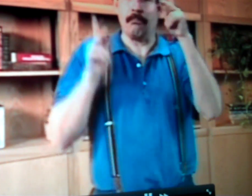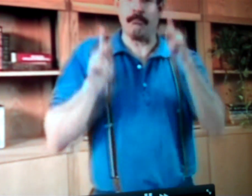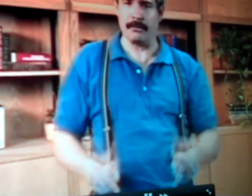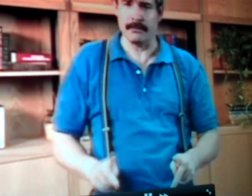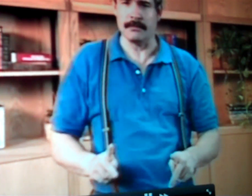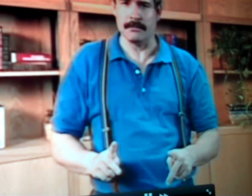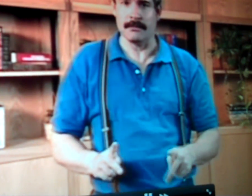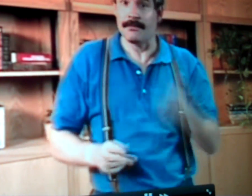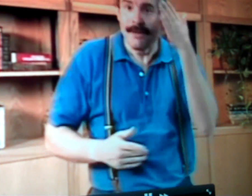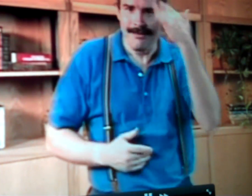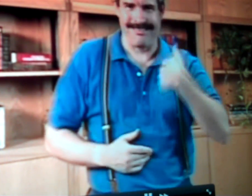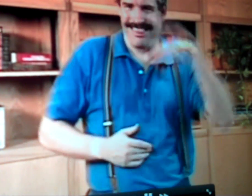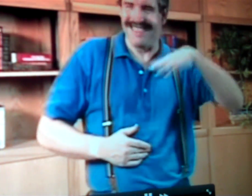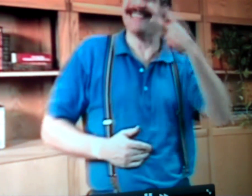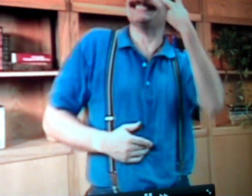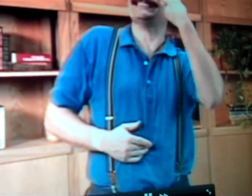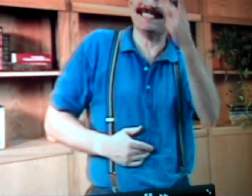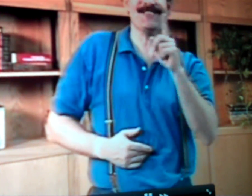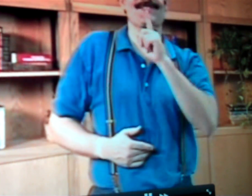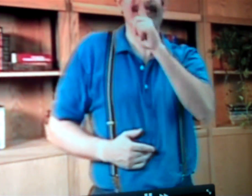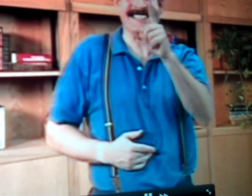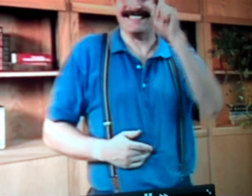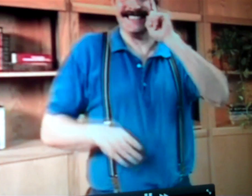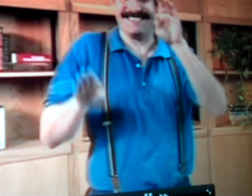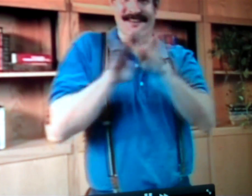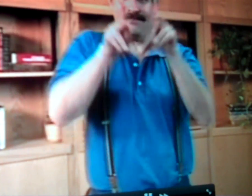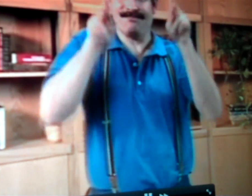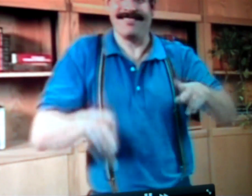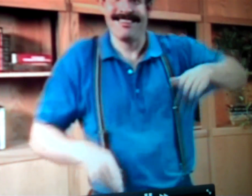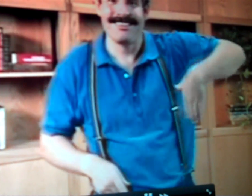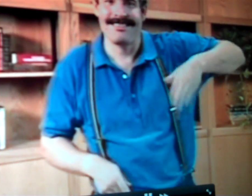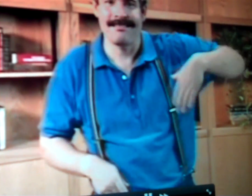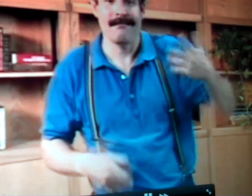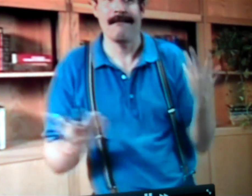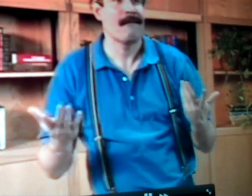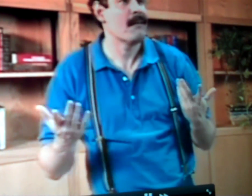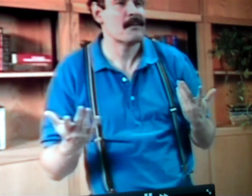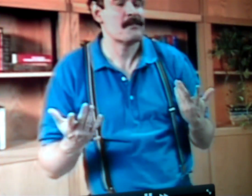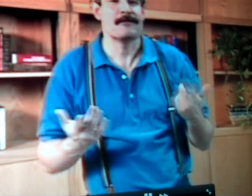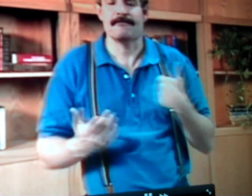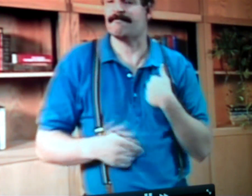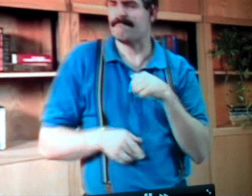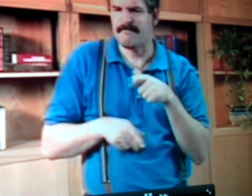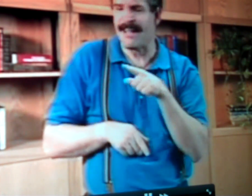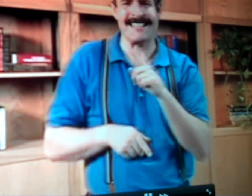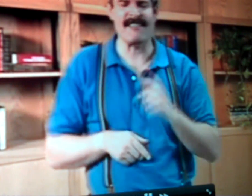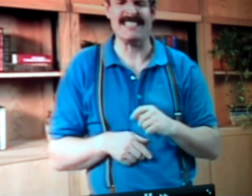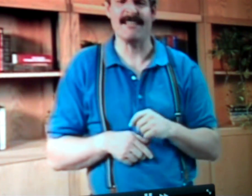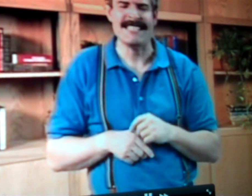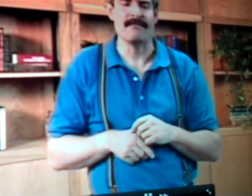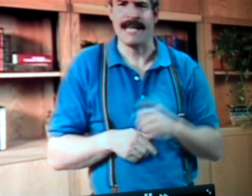I looked up to a lot of hearing adults, and I assumed that one day, when I got older, I would be able to hear as